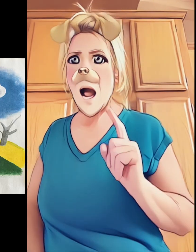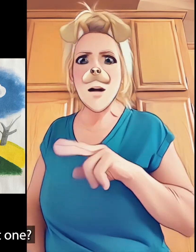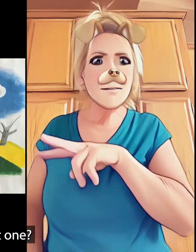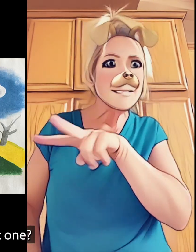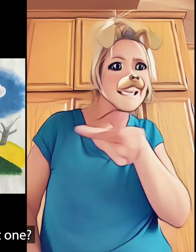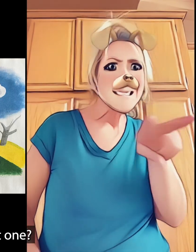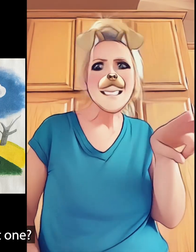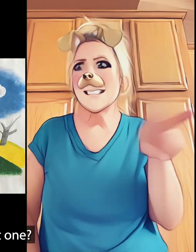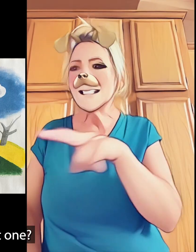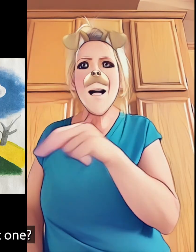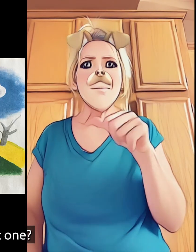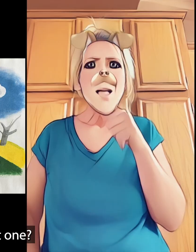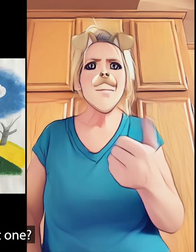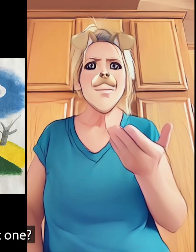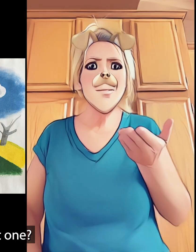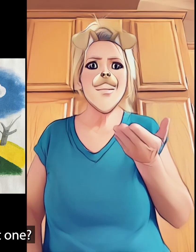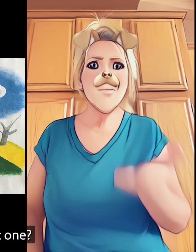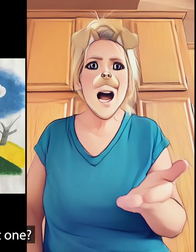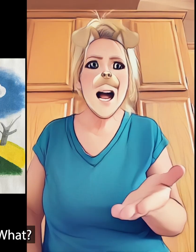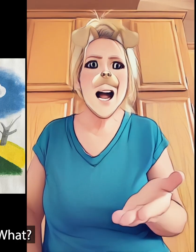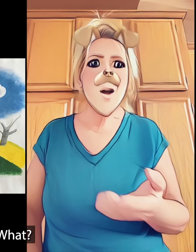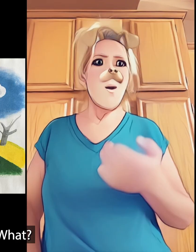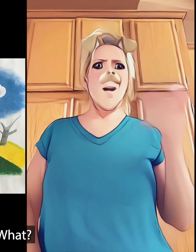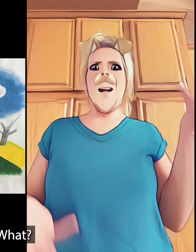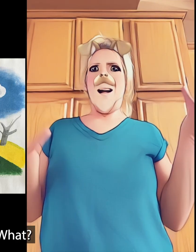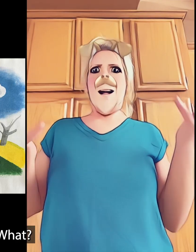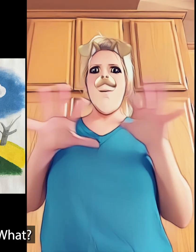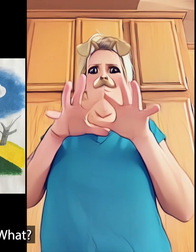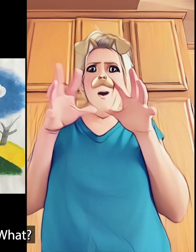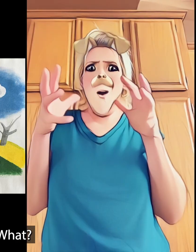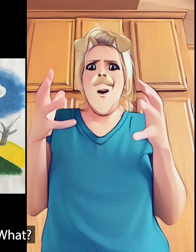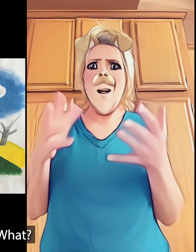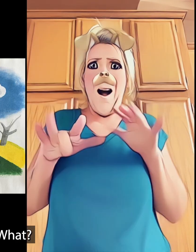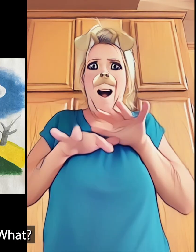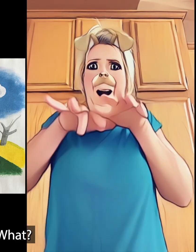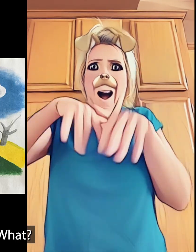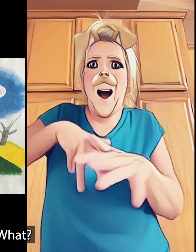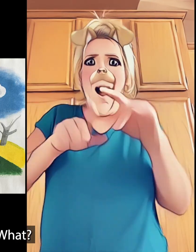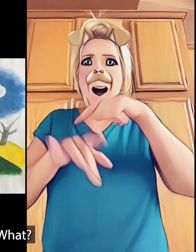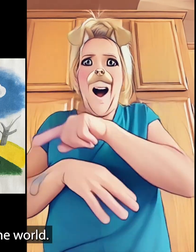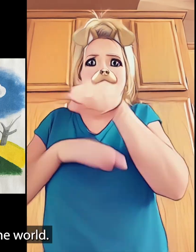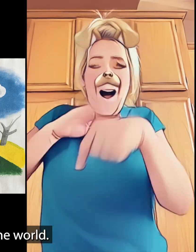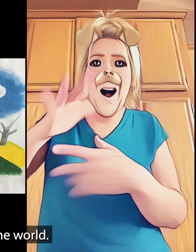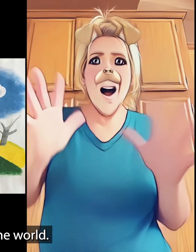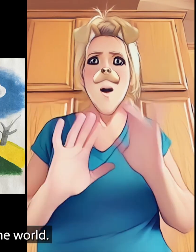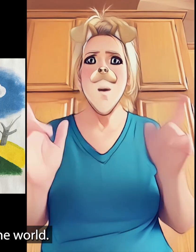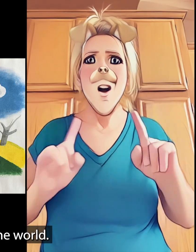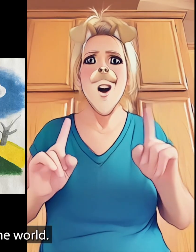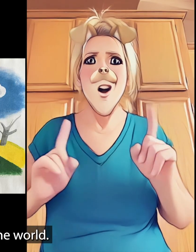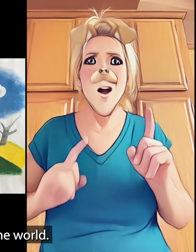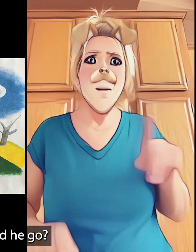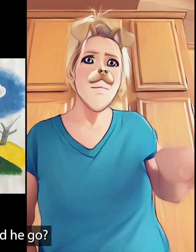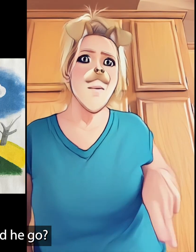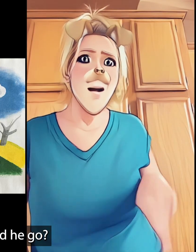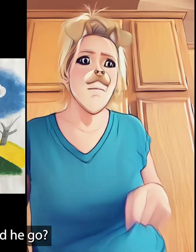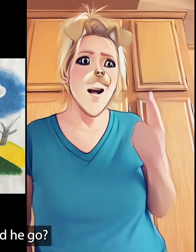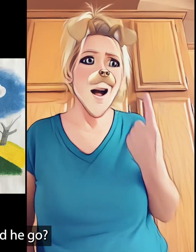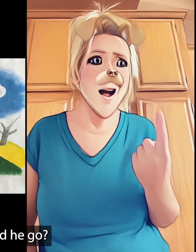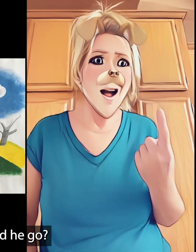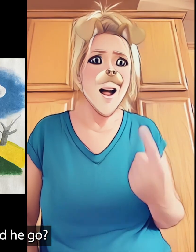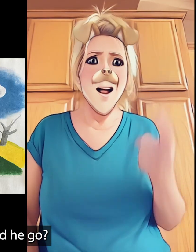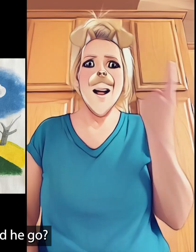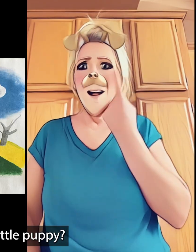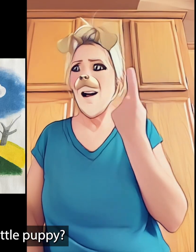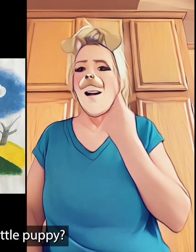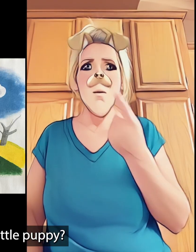no! Where's the last one? He's not there. What? We went all over the world and now where did